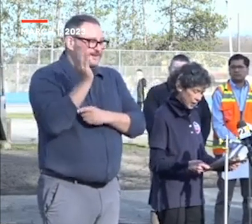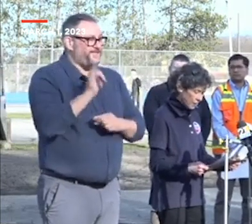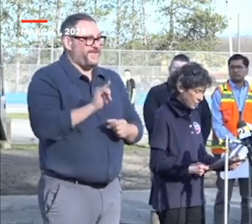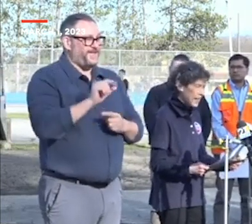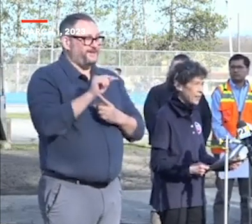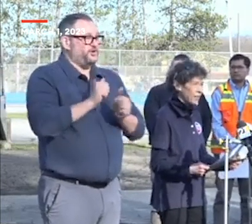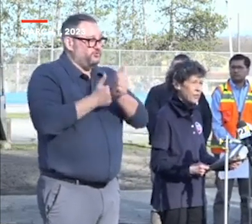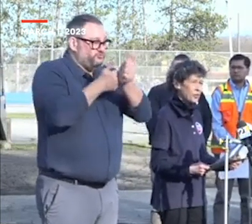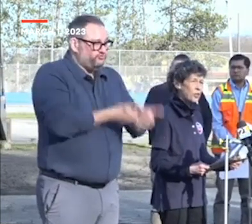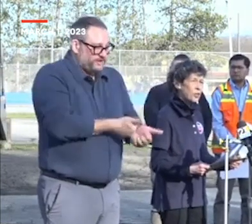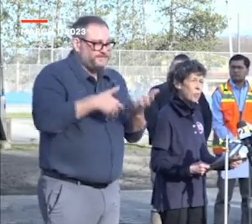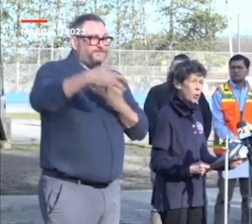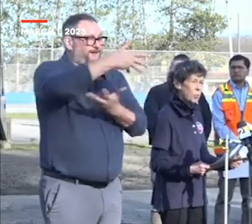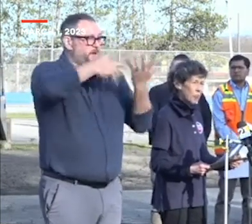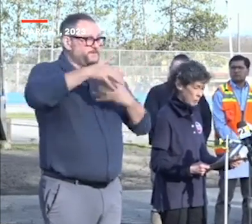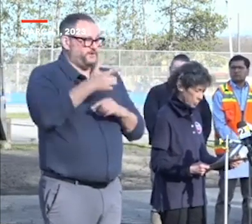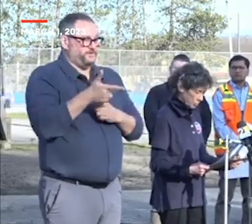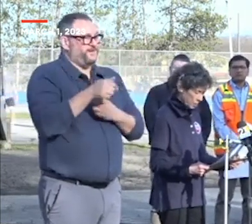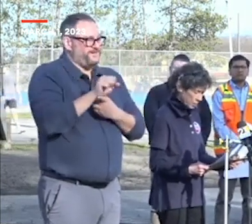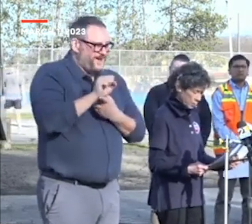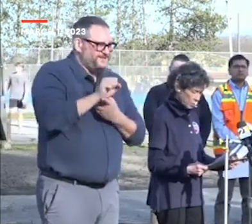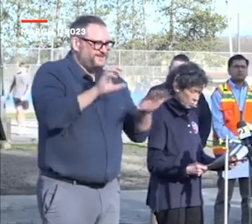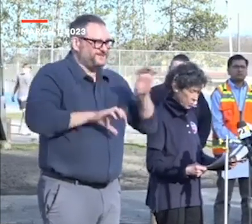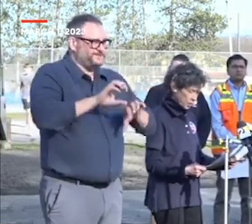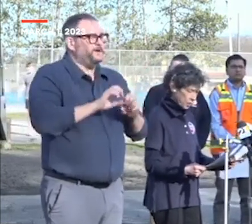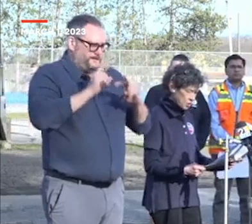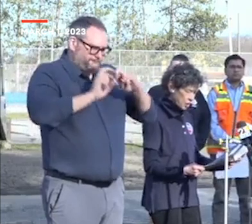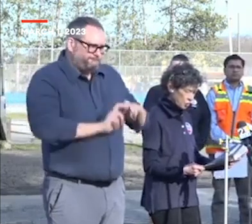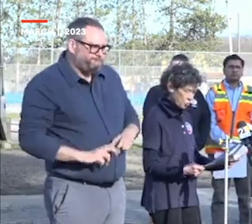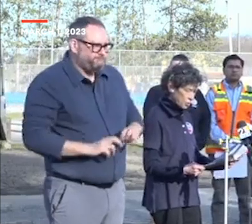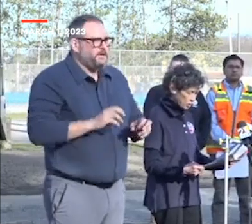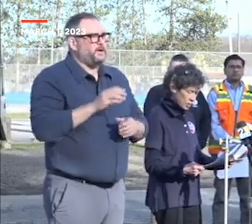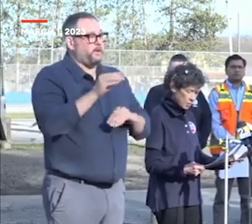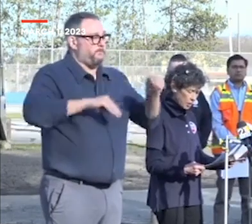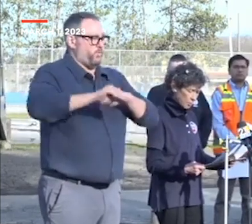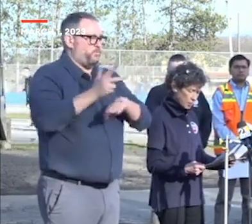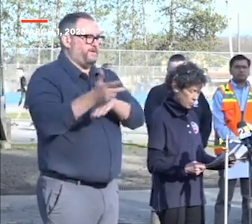Atmospheric Gas Analyzer Mobile Laboratory, which can conduct